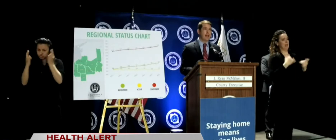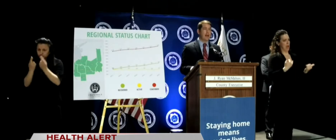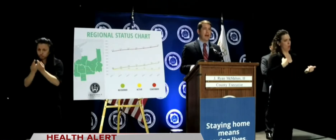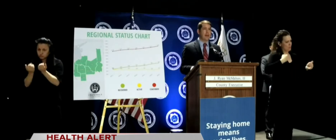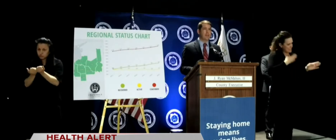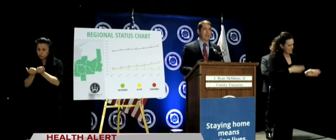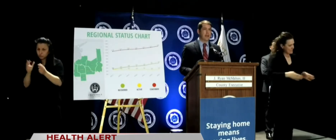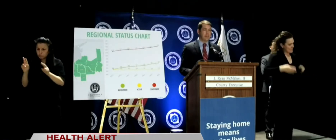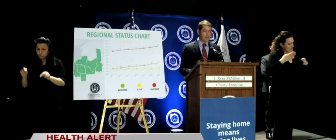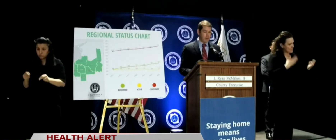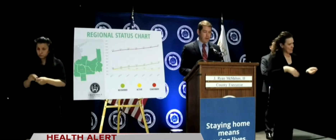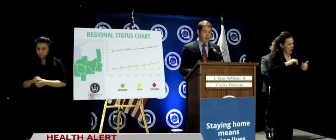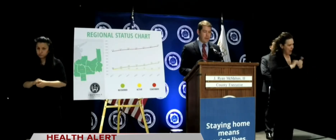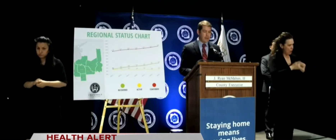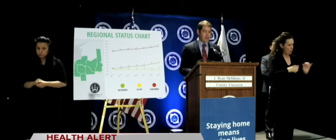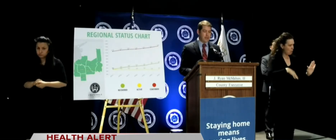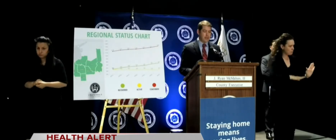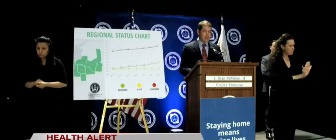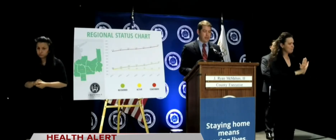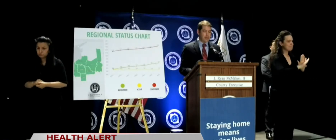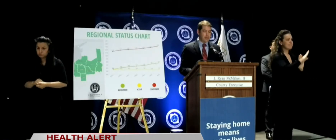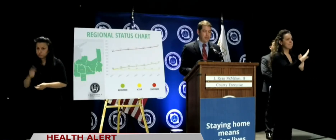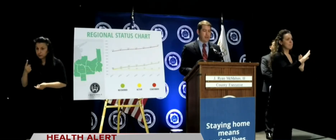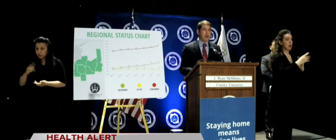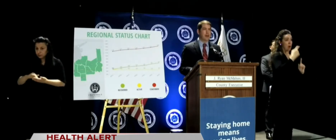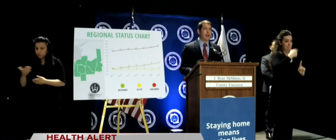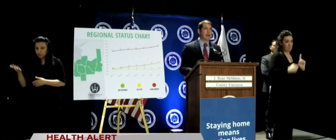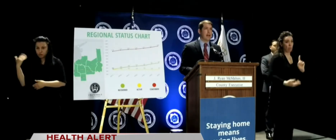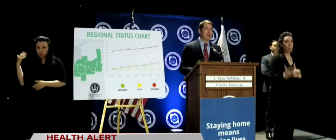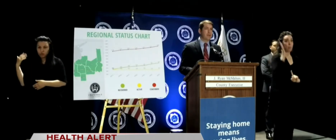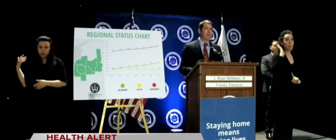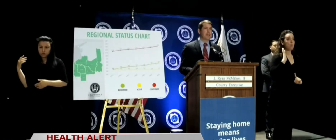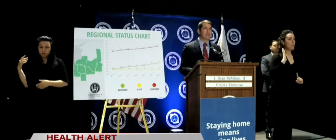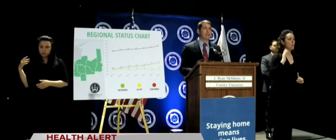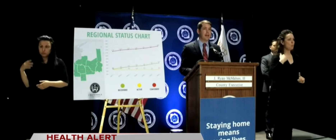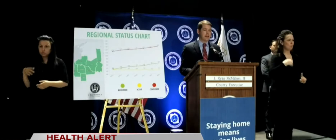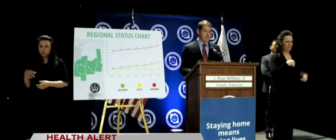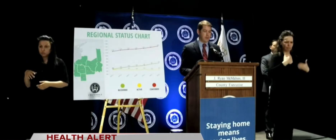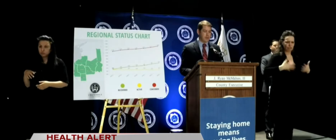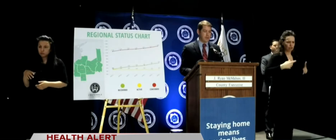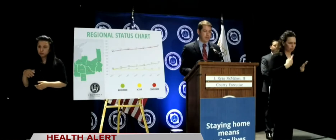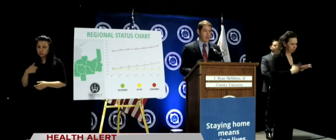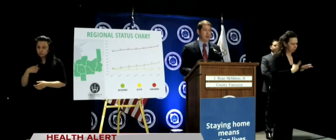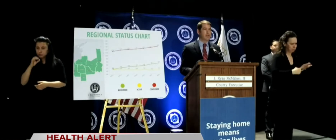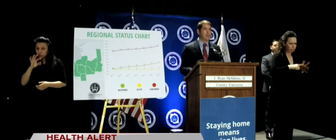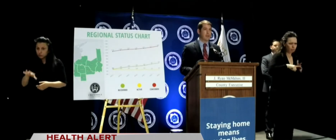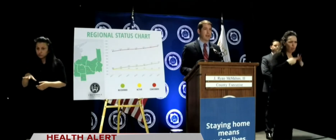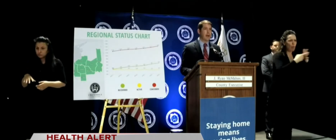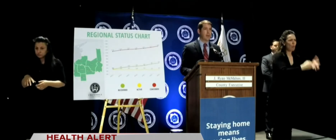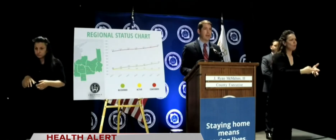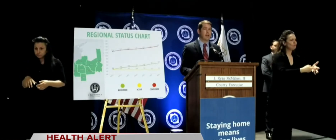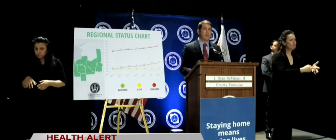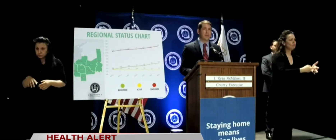today, I was standing before you announcing the creation of our Economic Resiliency Task Force in partnership with the county, with Center